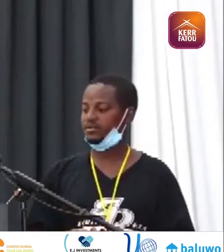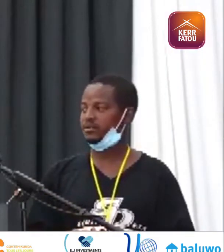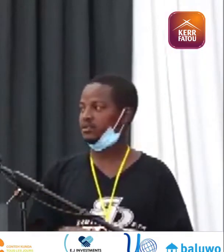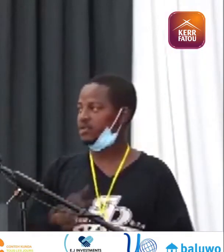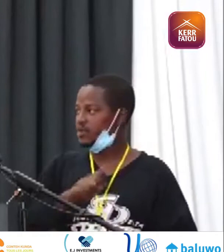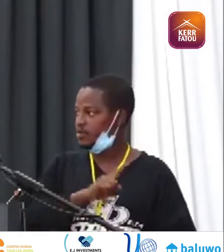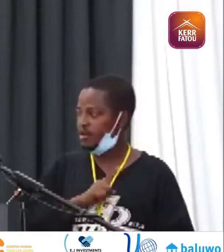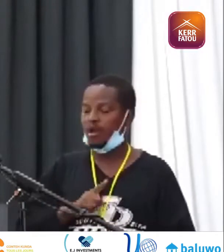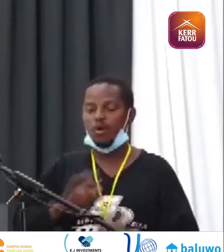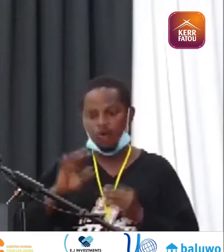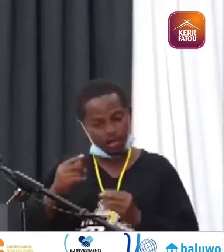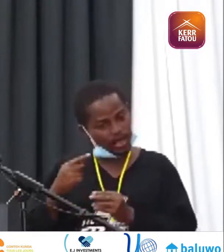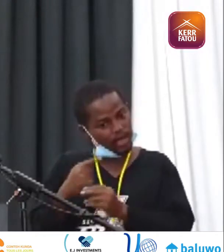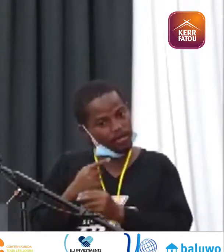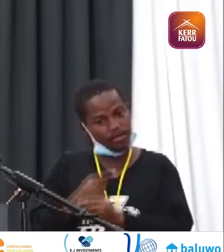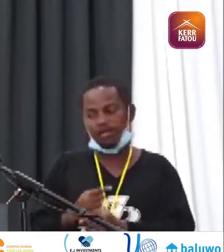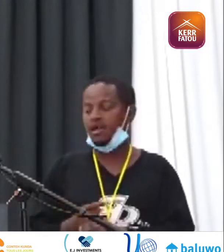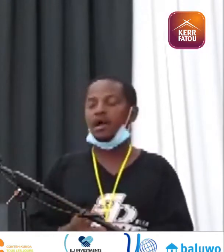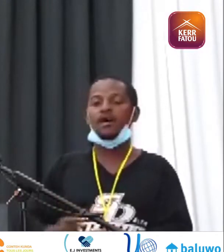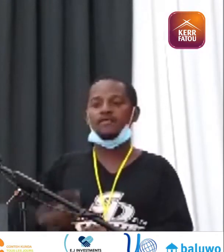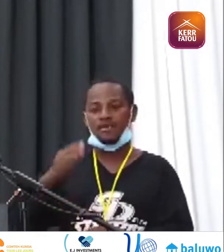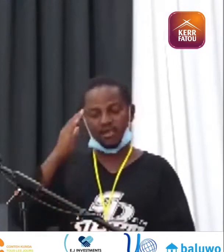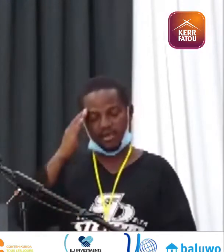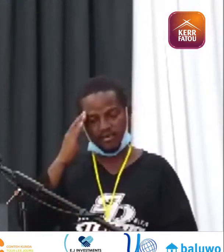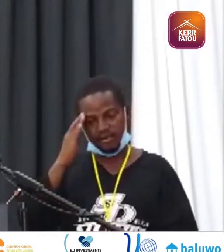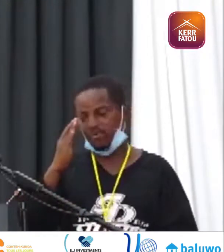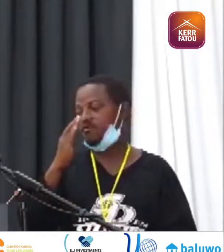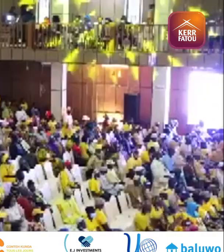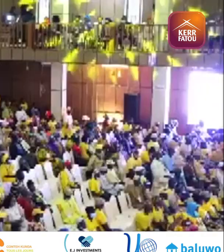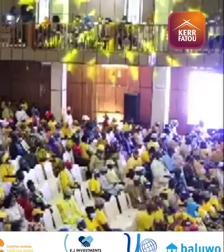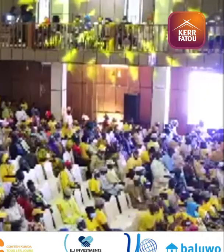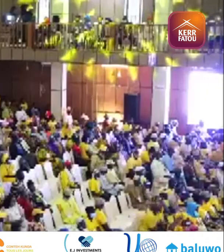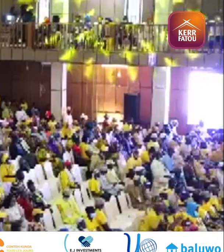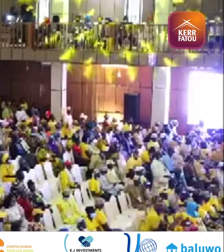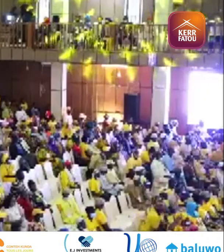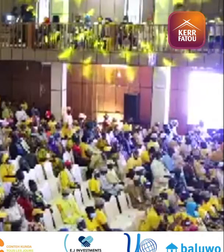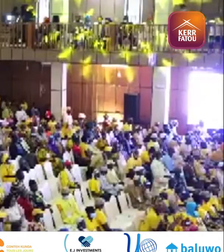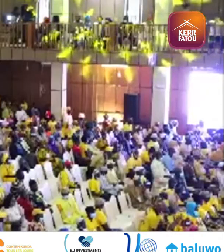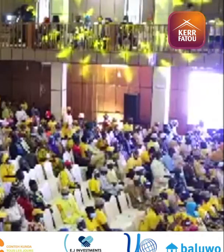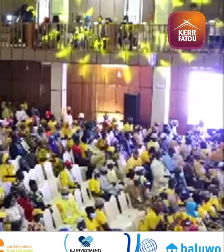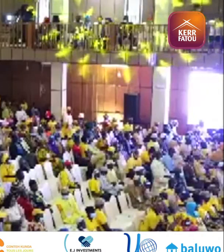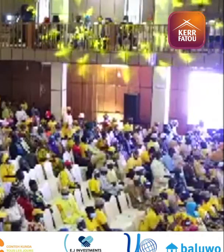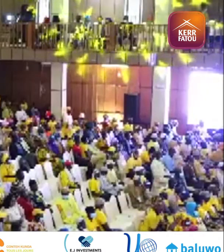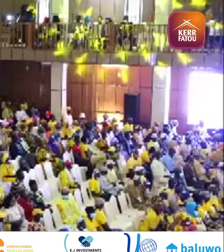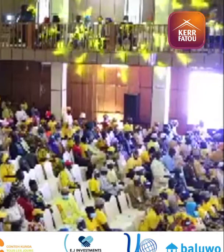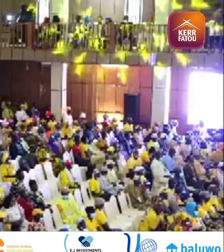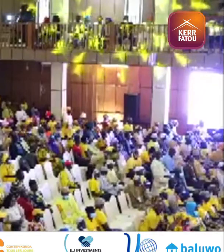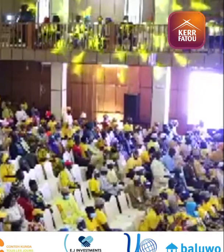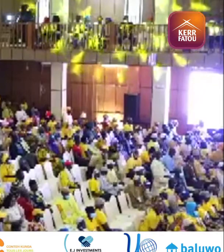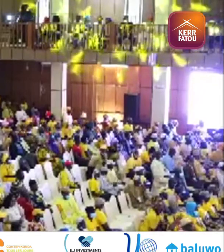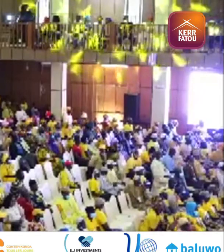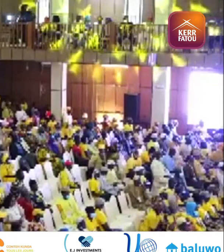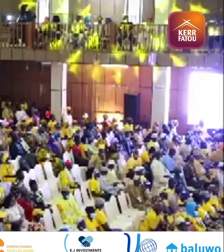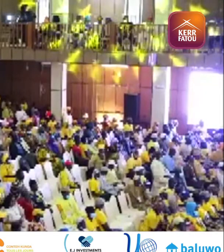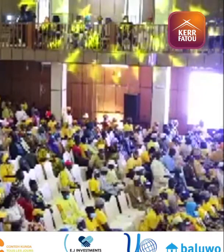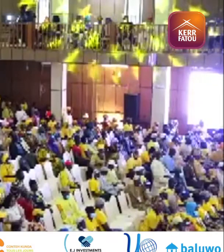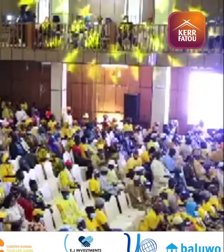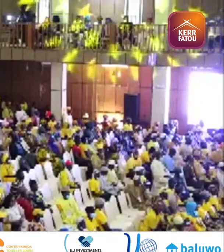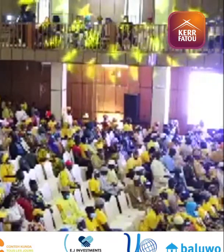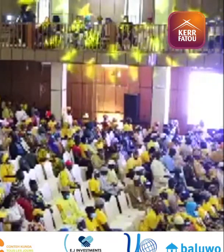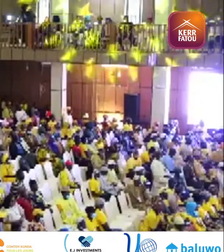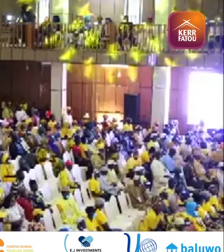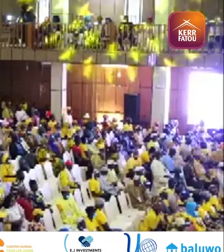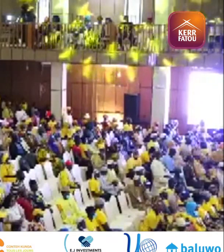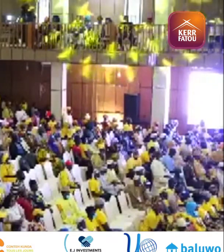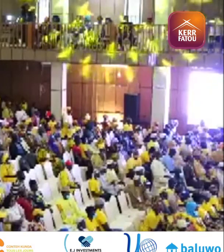we and all Gambians are grateful for every butut from the launching of the party to this